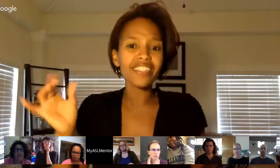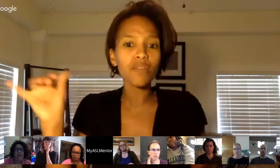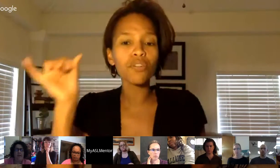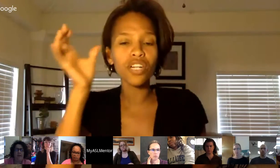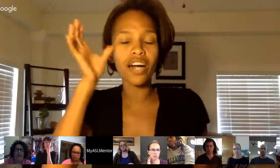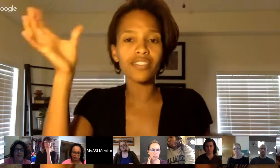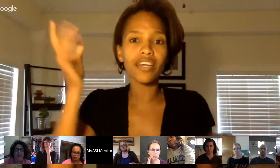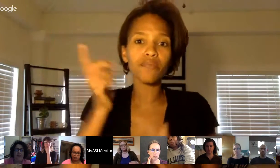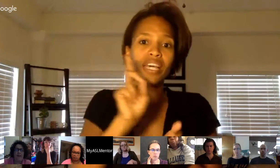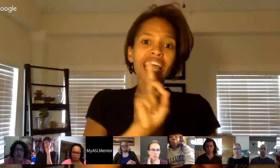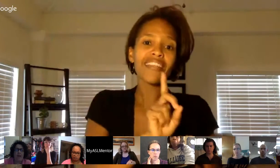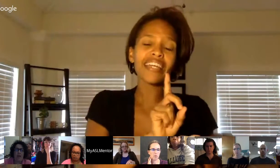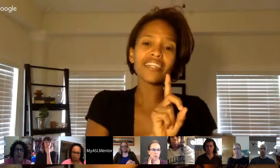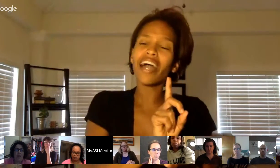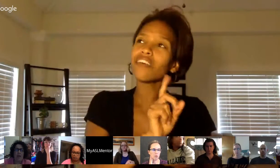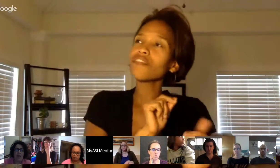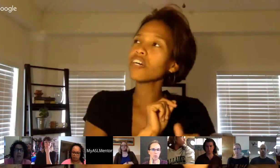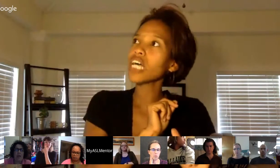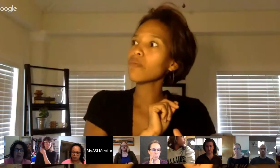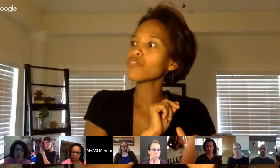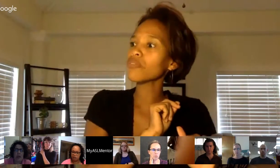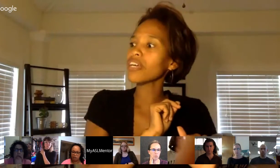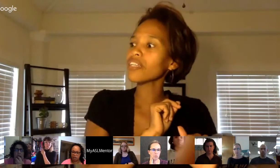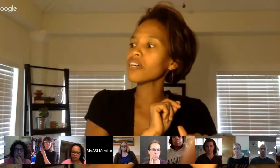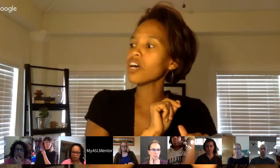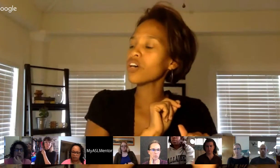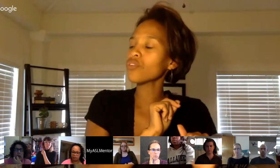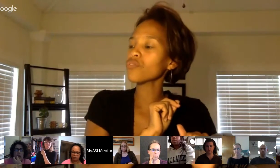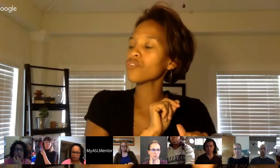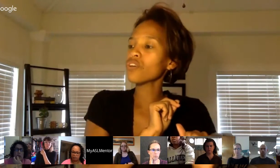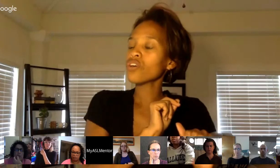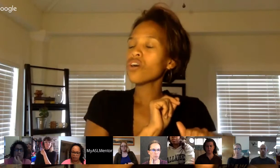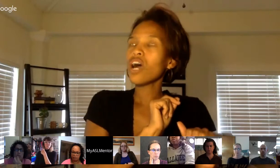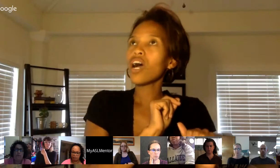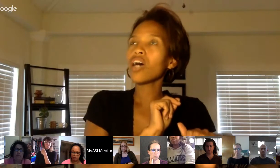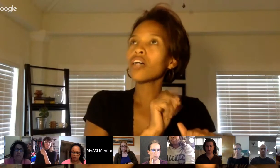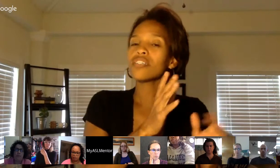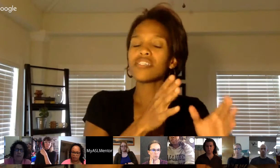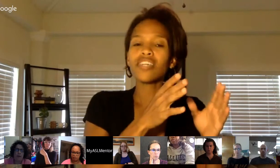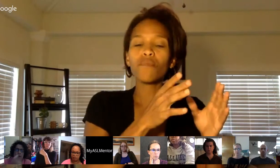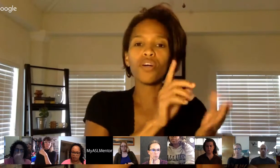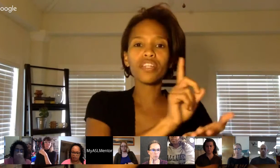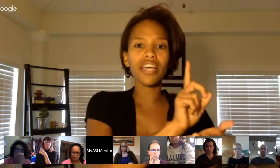yeah, it's a similar concept, and it kind of comes from the idea of